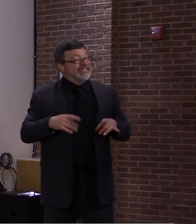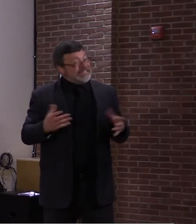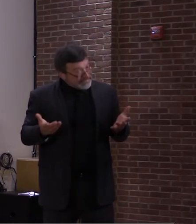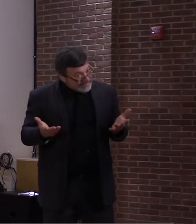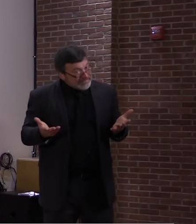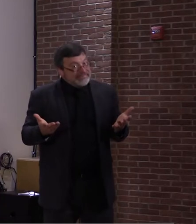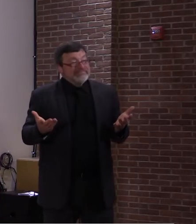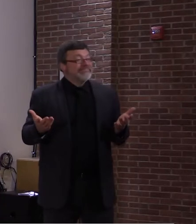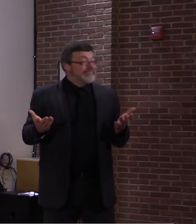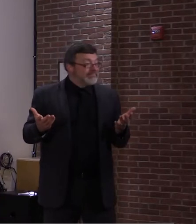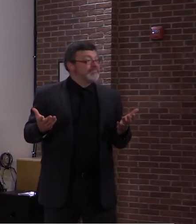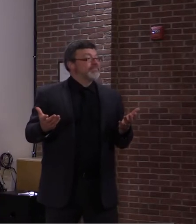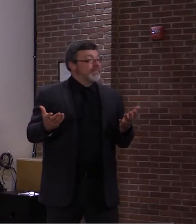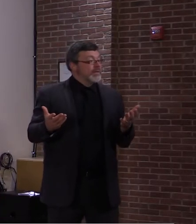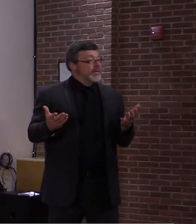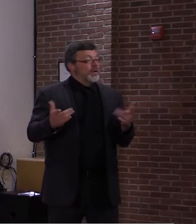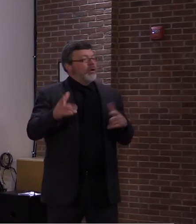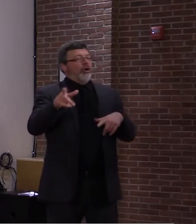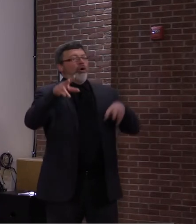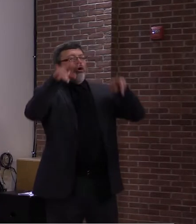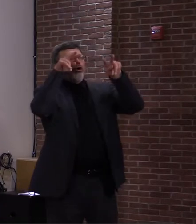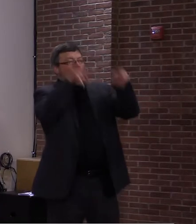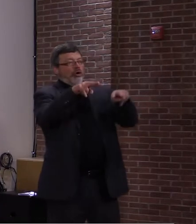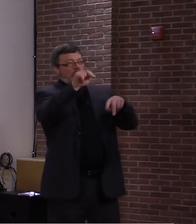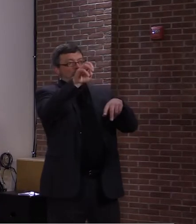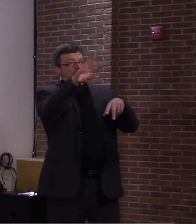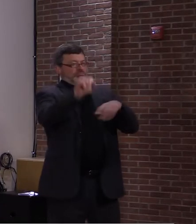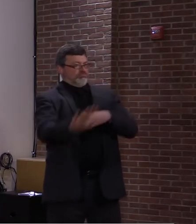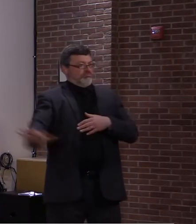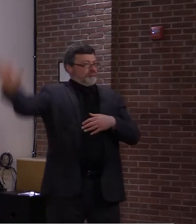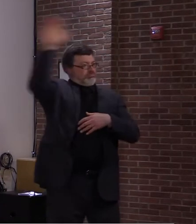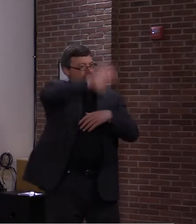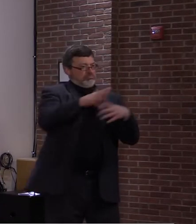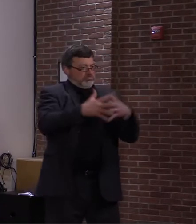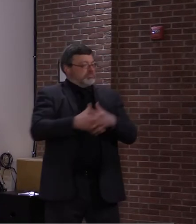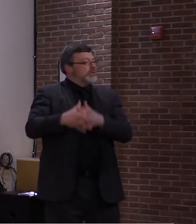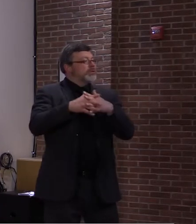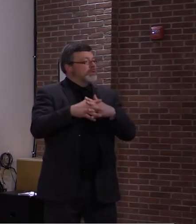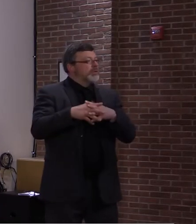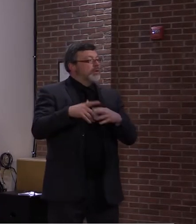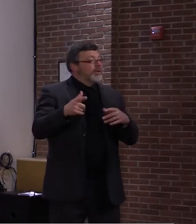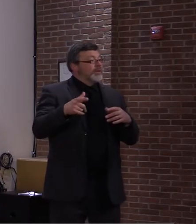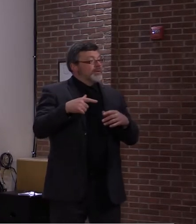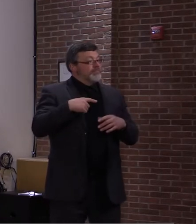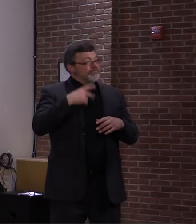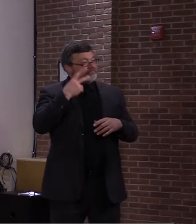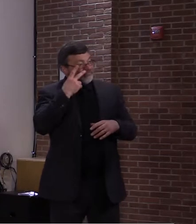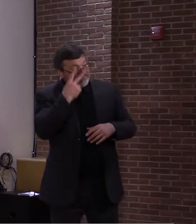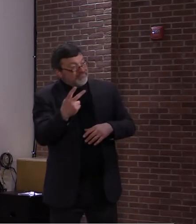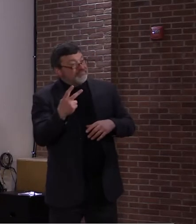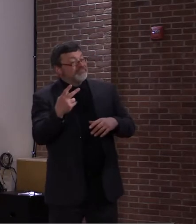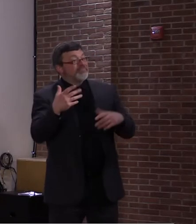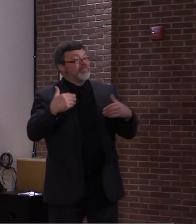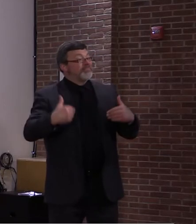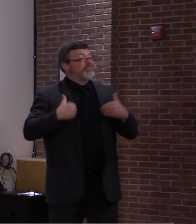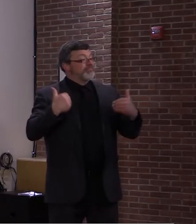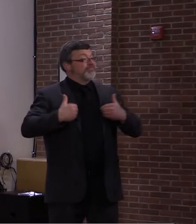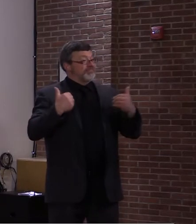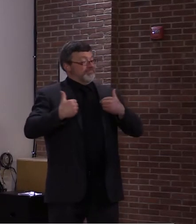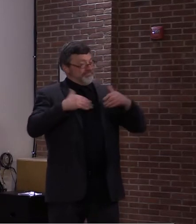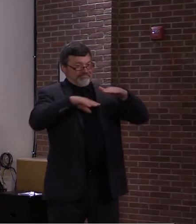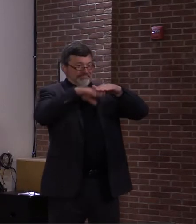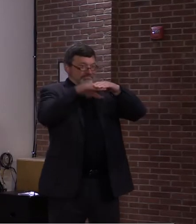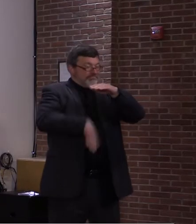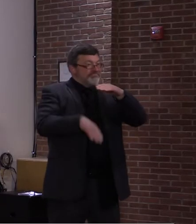looking across the country, that in our youth, about 3/4 have shown infection since the